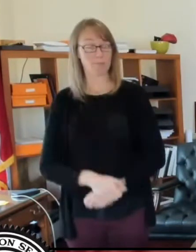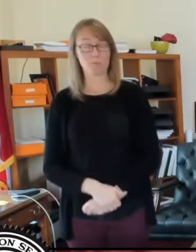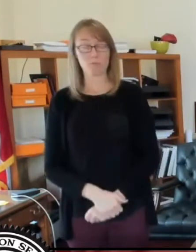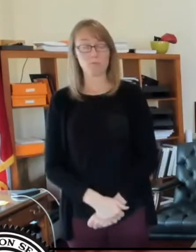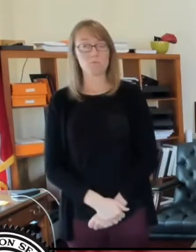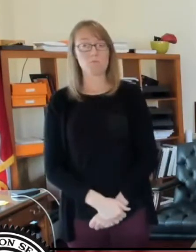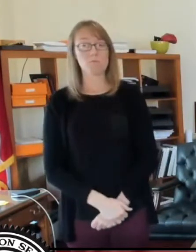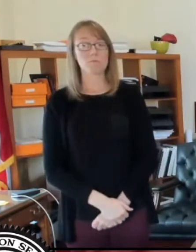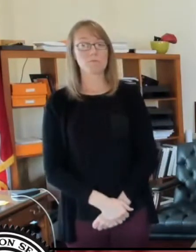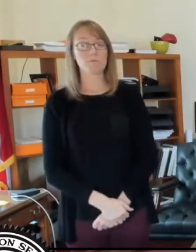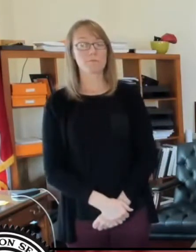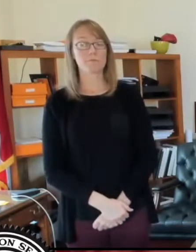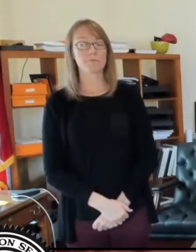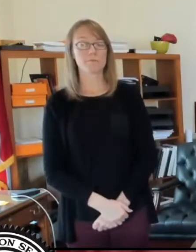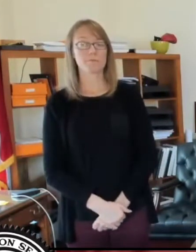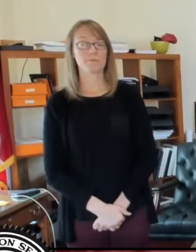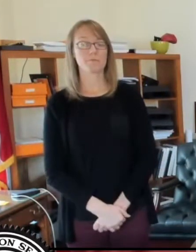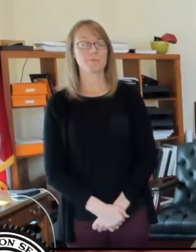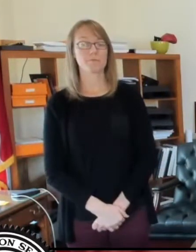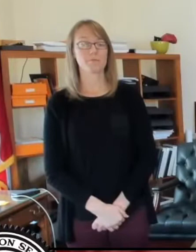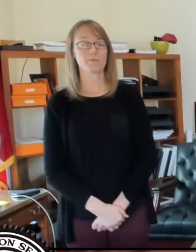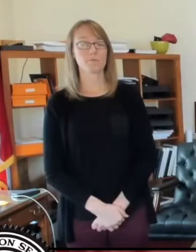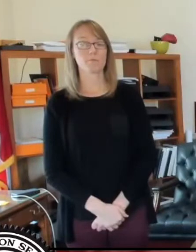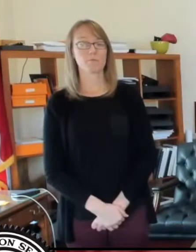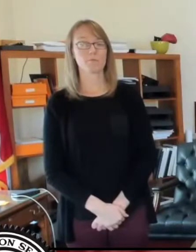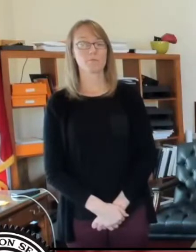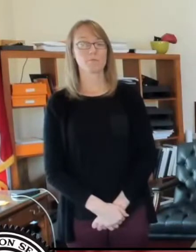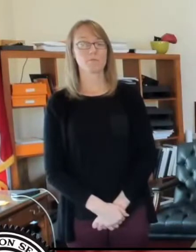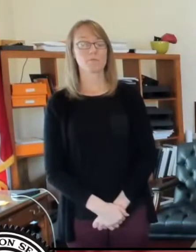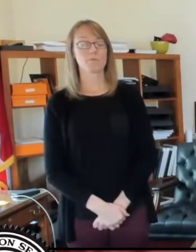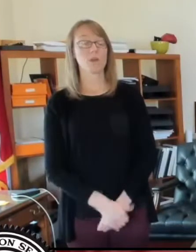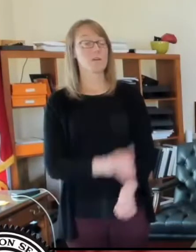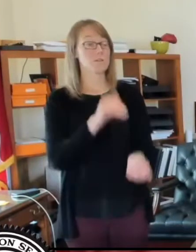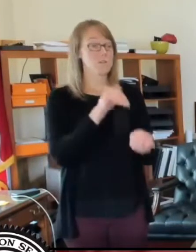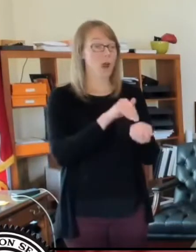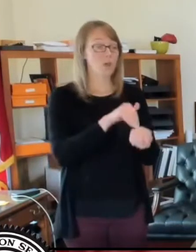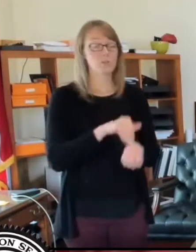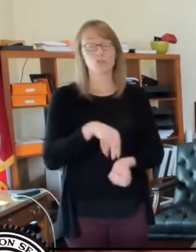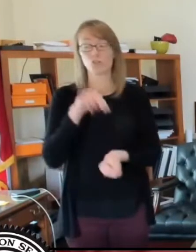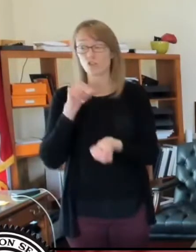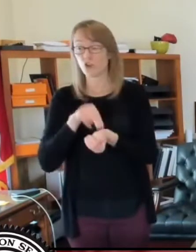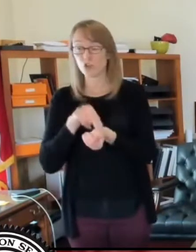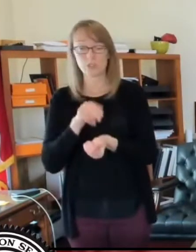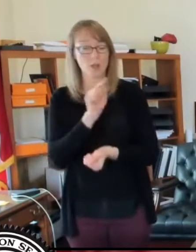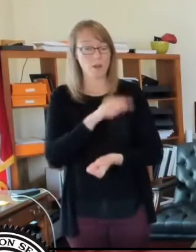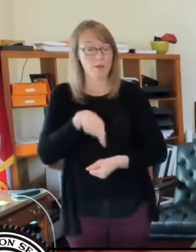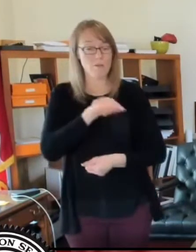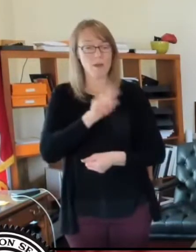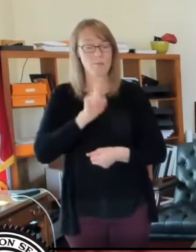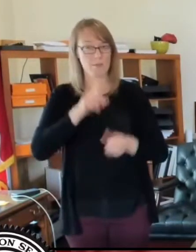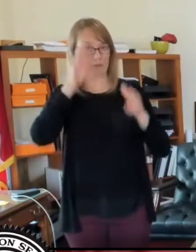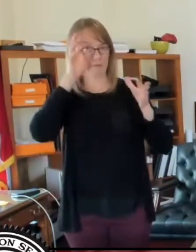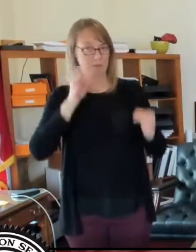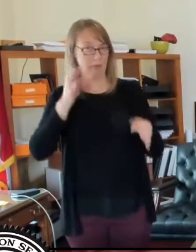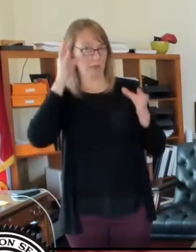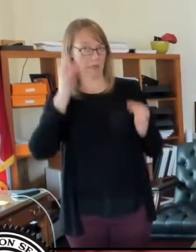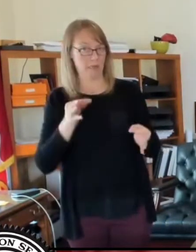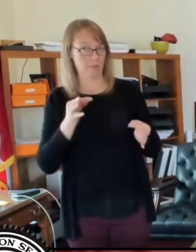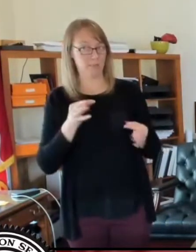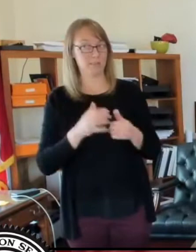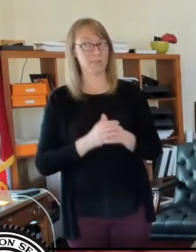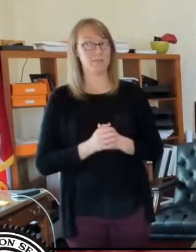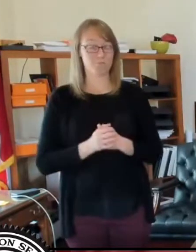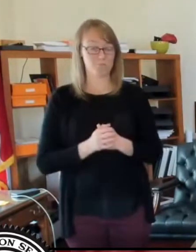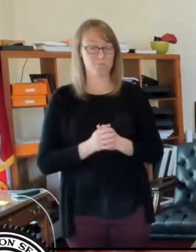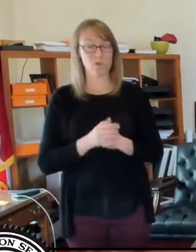doctors and nurses, healthcare providers, will have to begin making decisions about who they can treat the most successfully and who